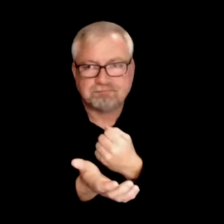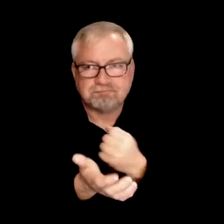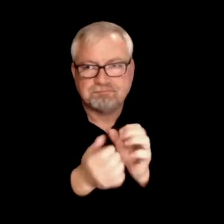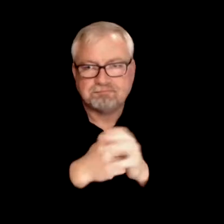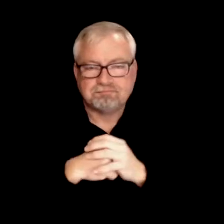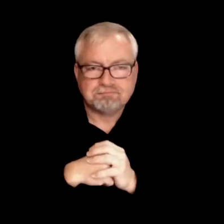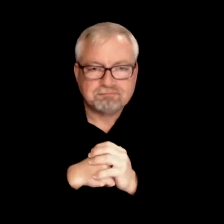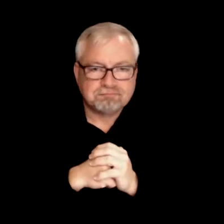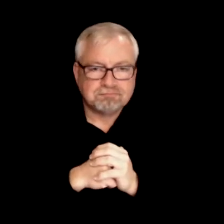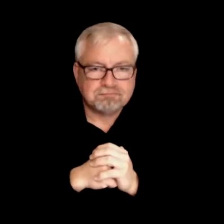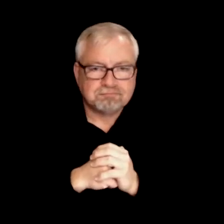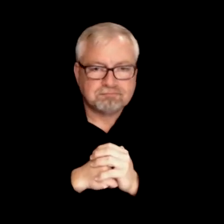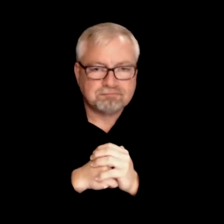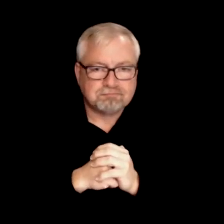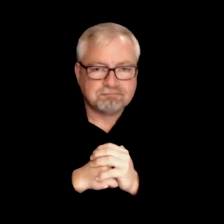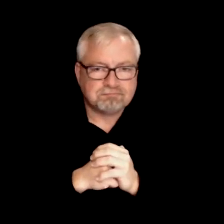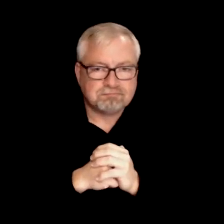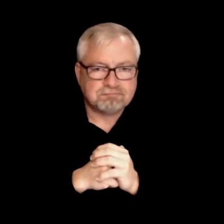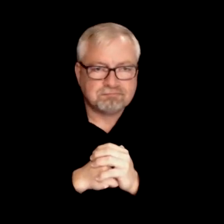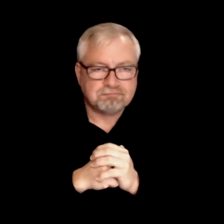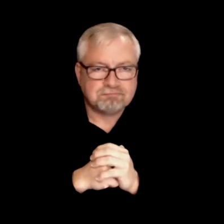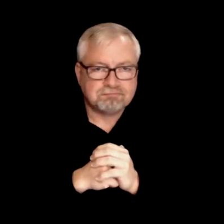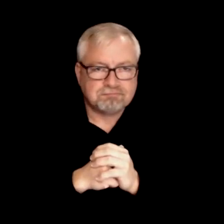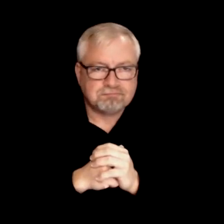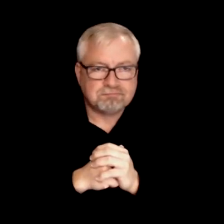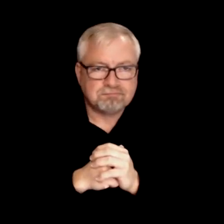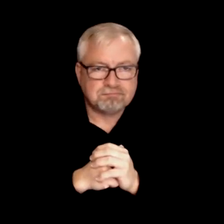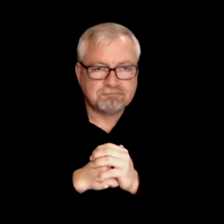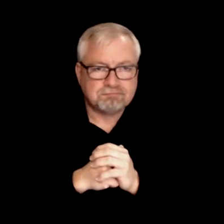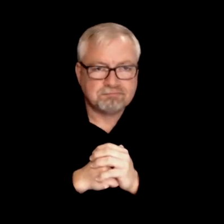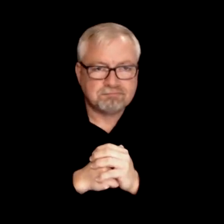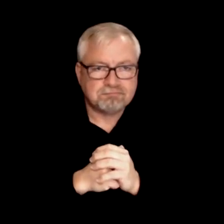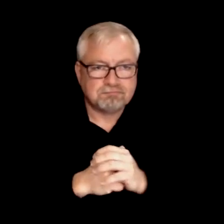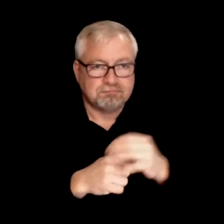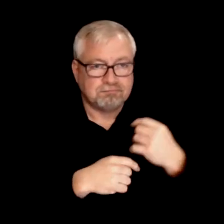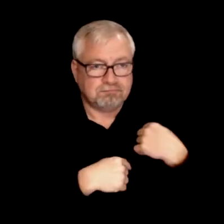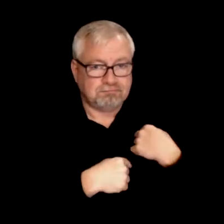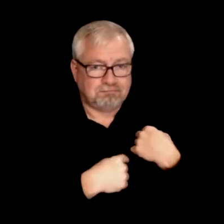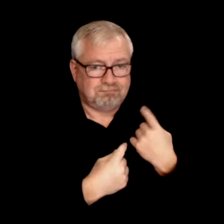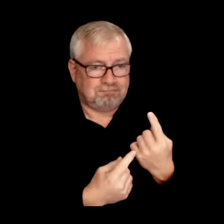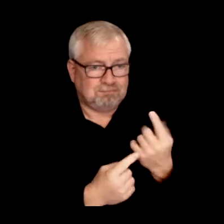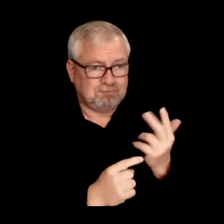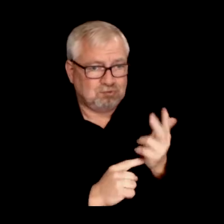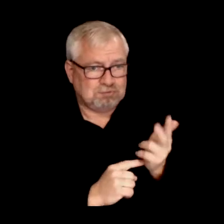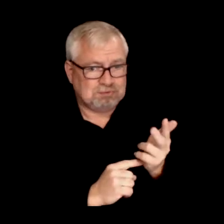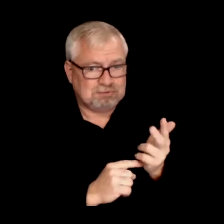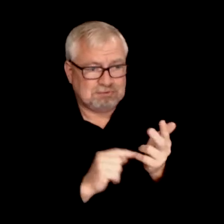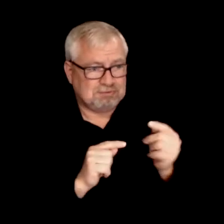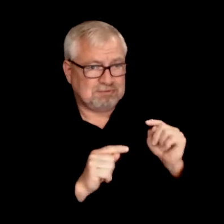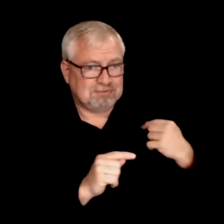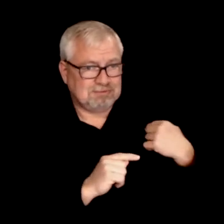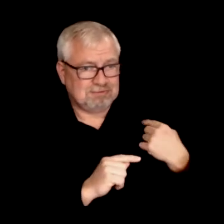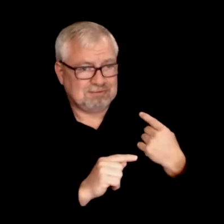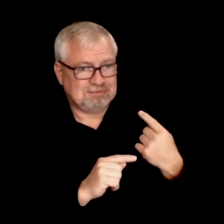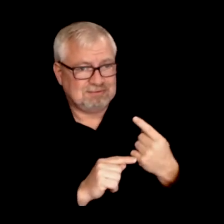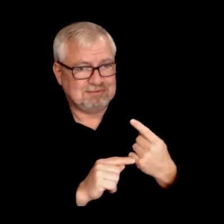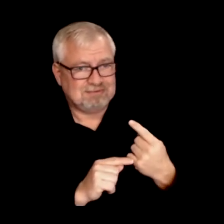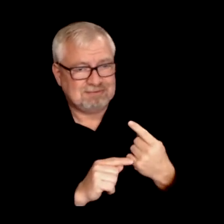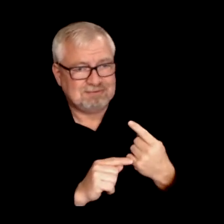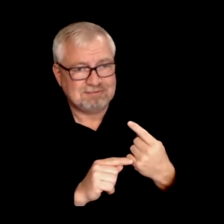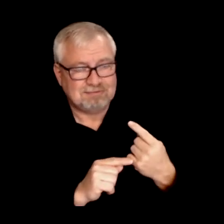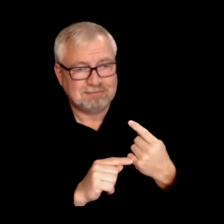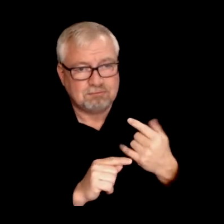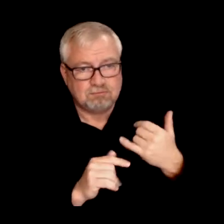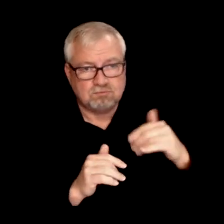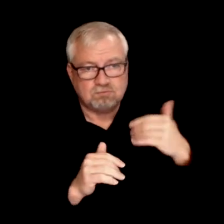Absolutely, and in fact, just in the past 3 minutes, the National Weather Service has included and expanded the blizzard warning to include